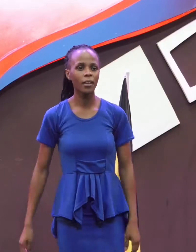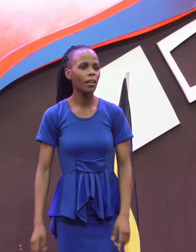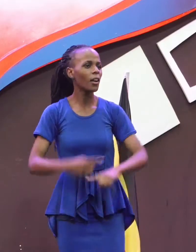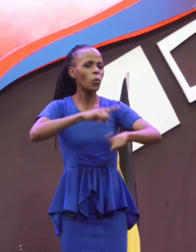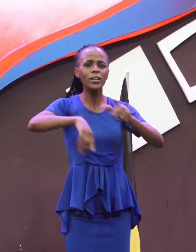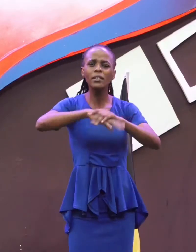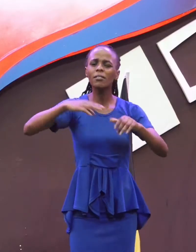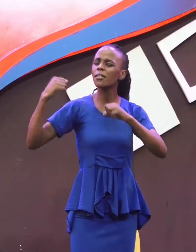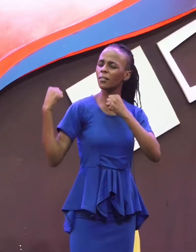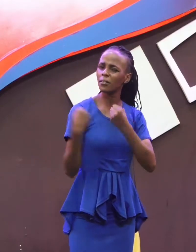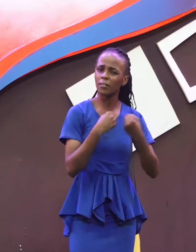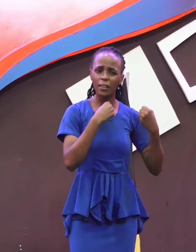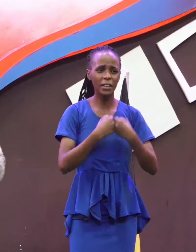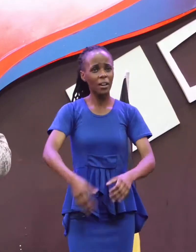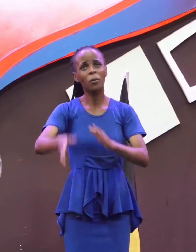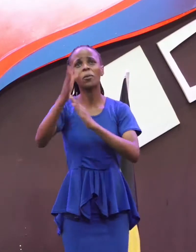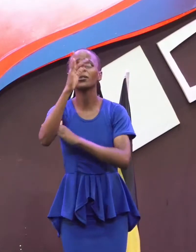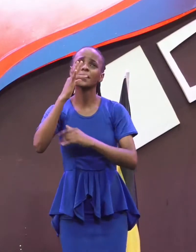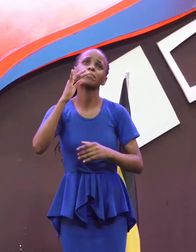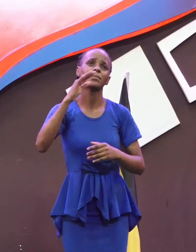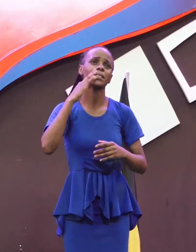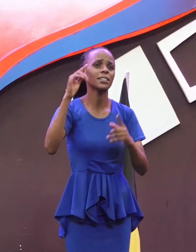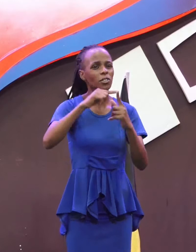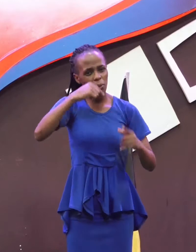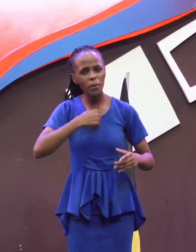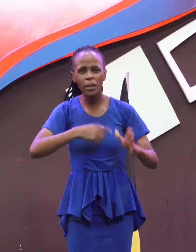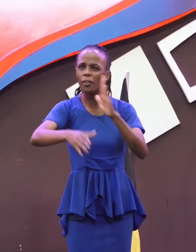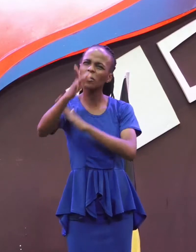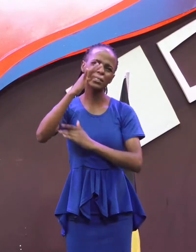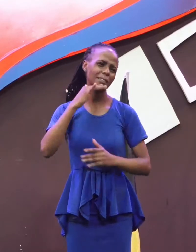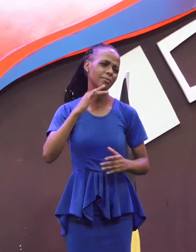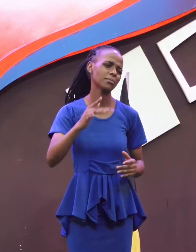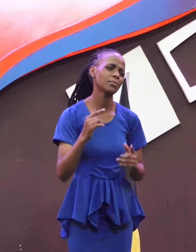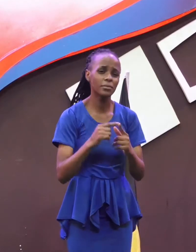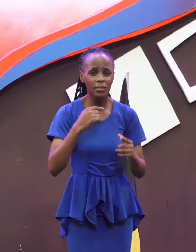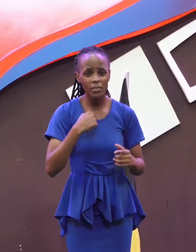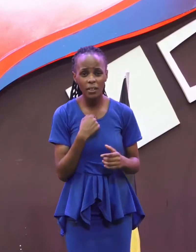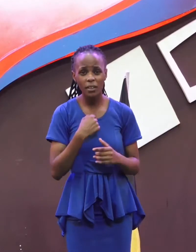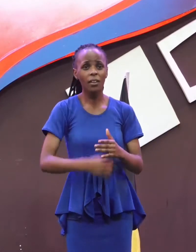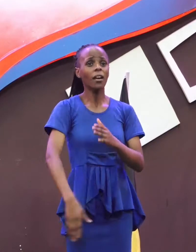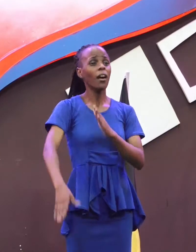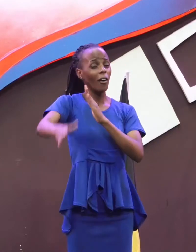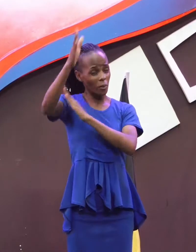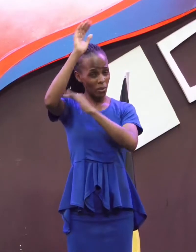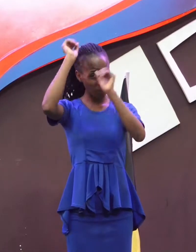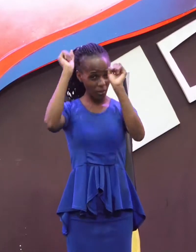not struggle. Lord, speak to me. Lord, talk to me. The